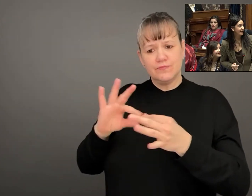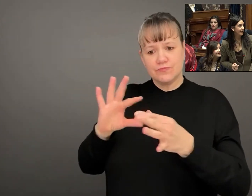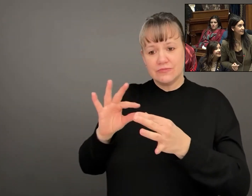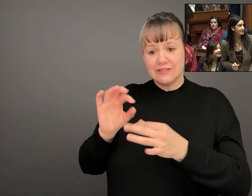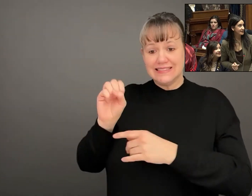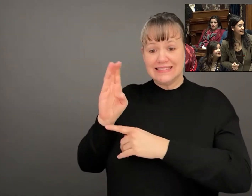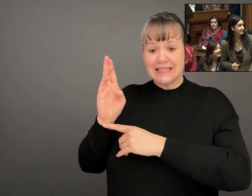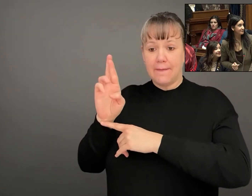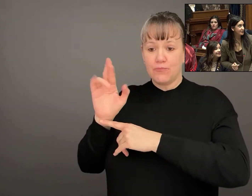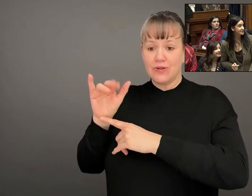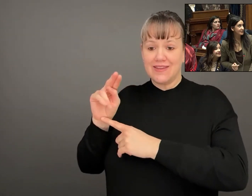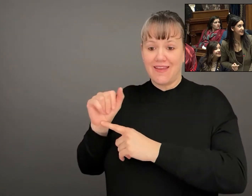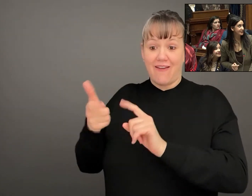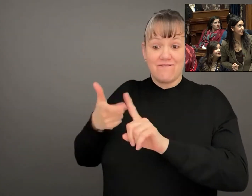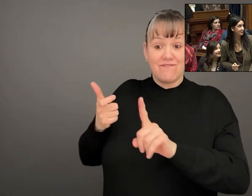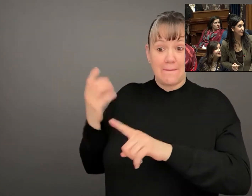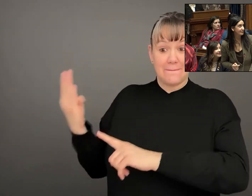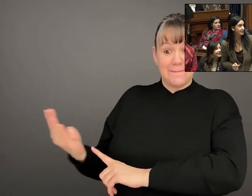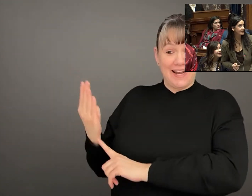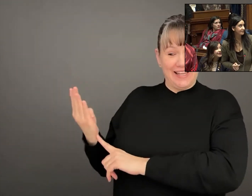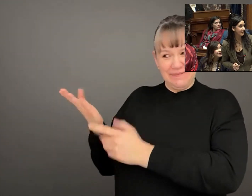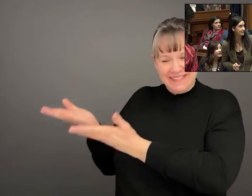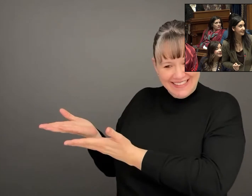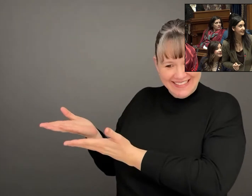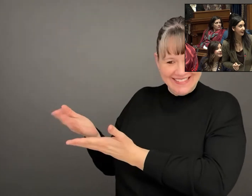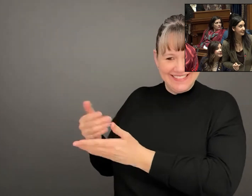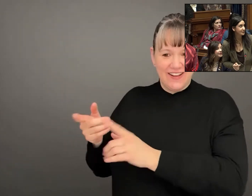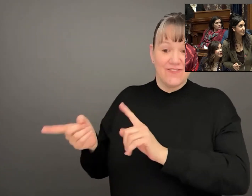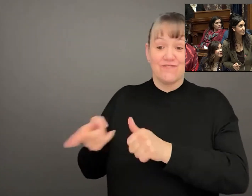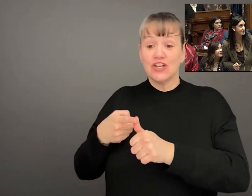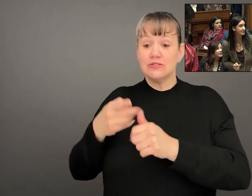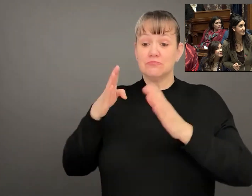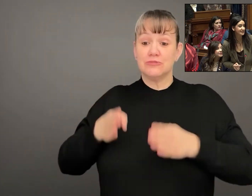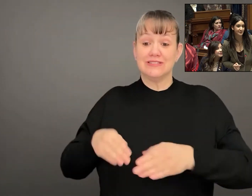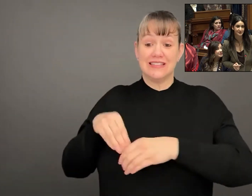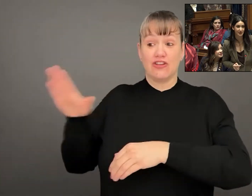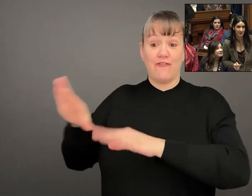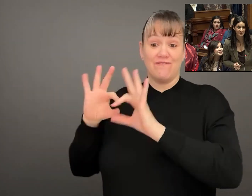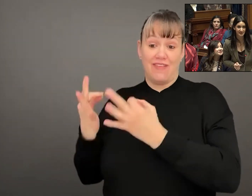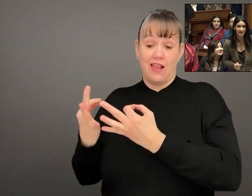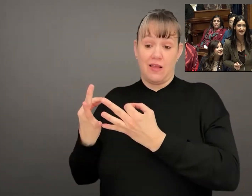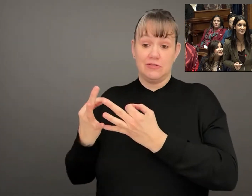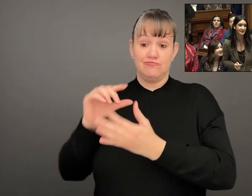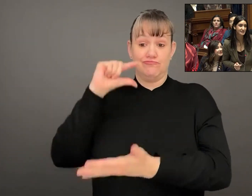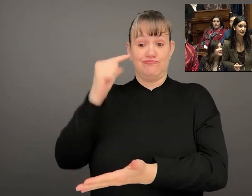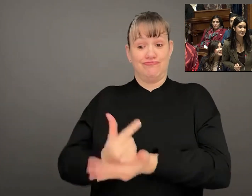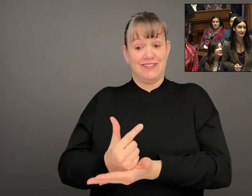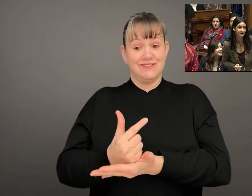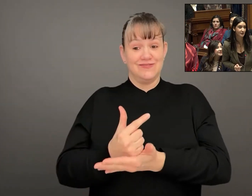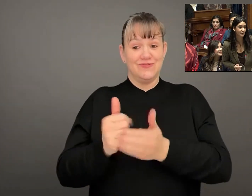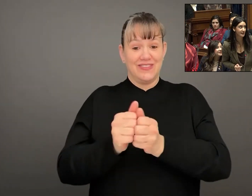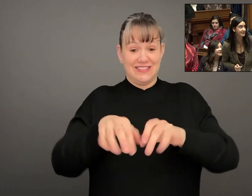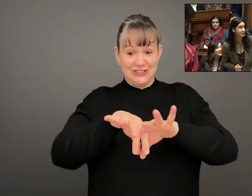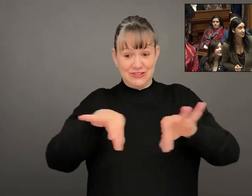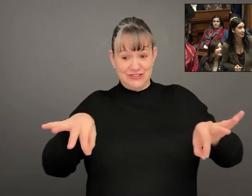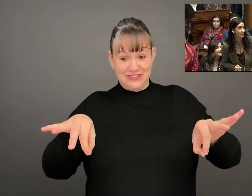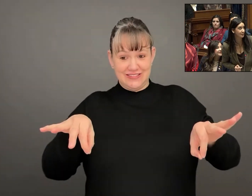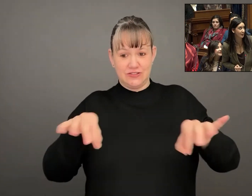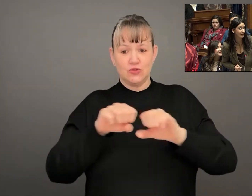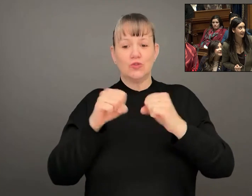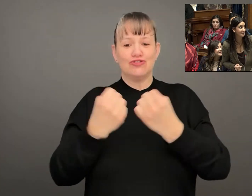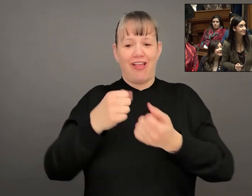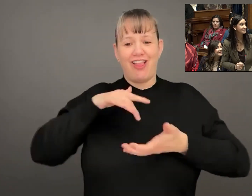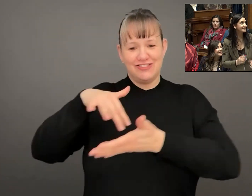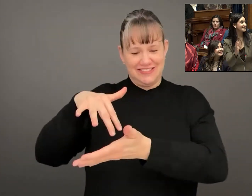Burnaby, is the first person in her family to graduate with a degree in sociology. So let's please give her a super